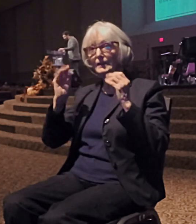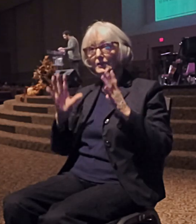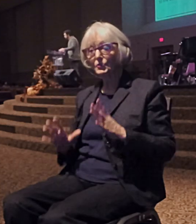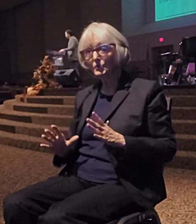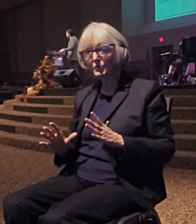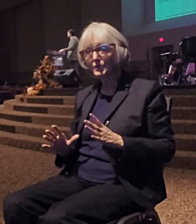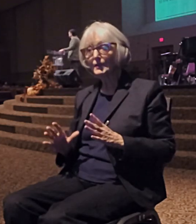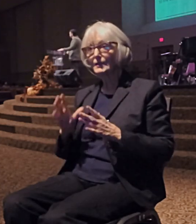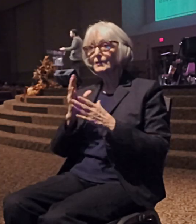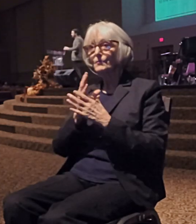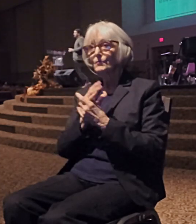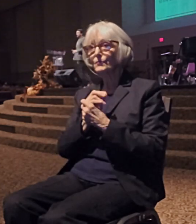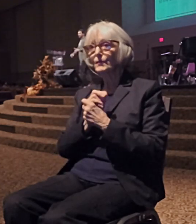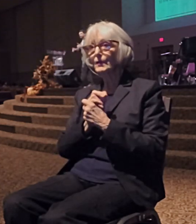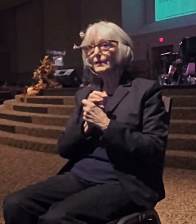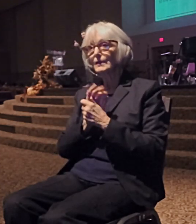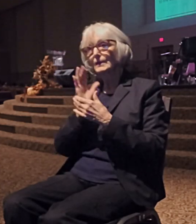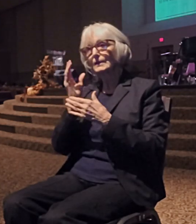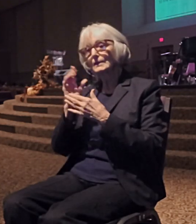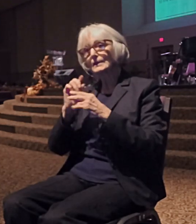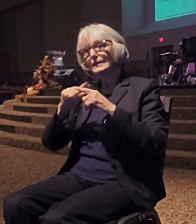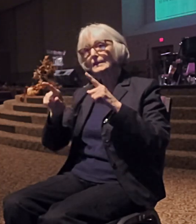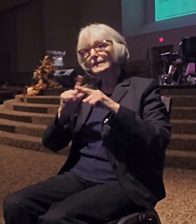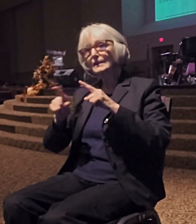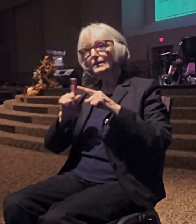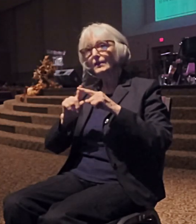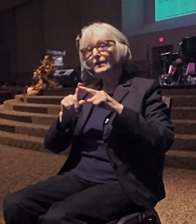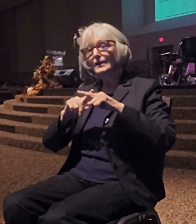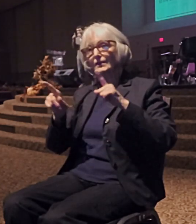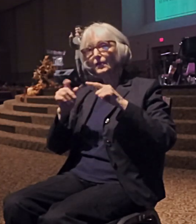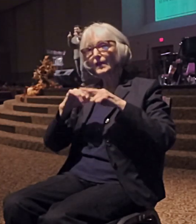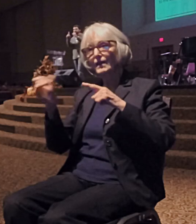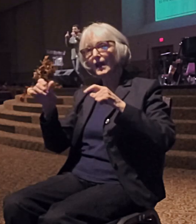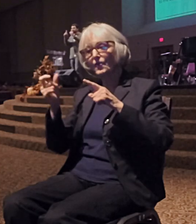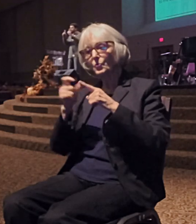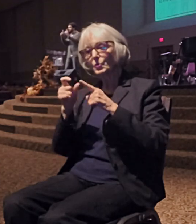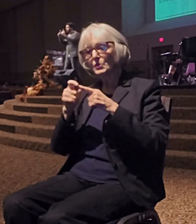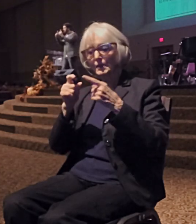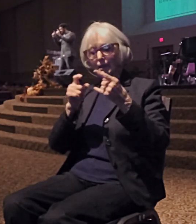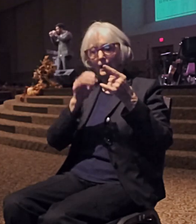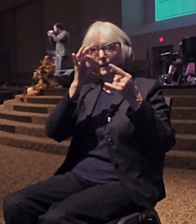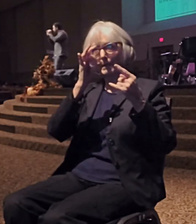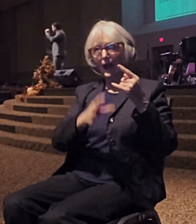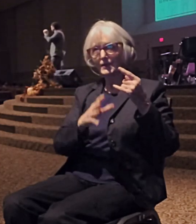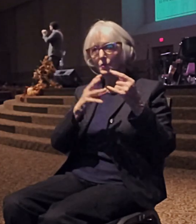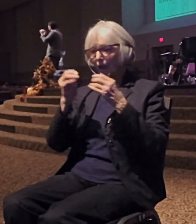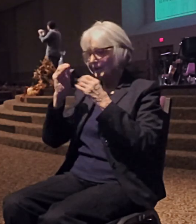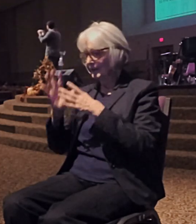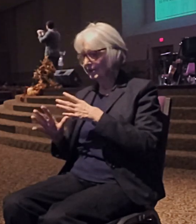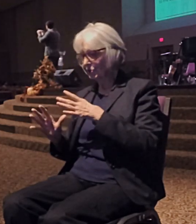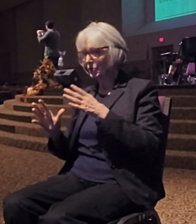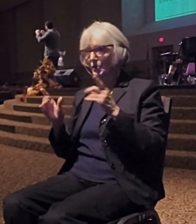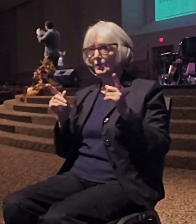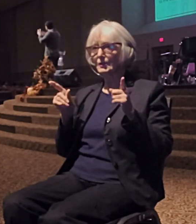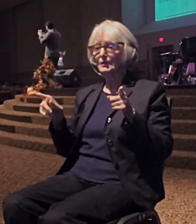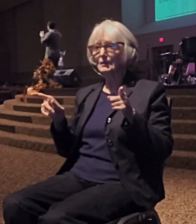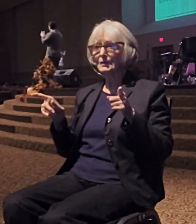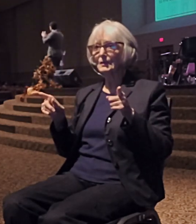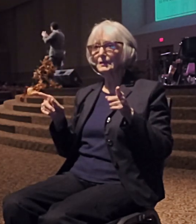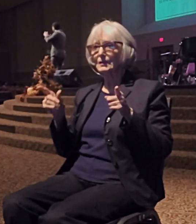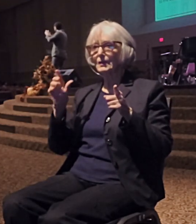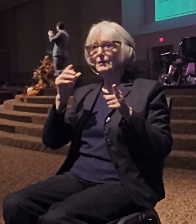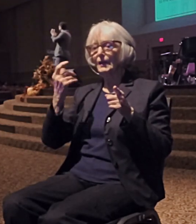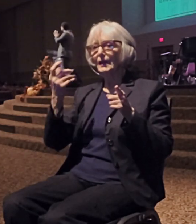say maybe pastors who teach, because different than these other terms, when you get to these two terms, there's only one article in the Greek, which would